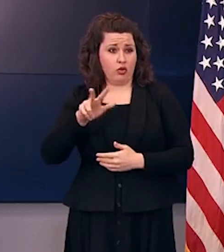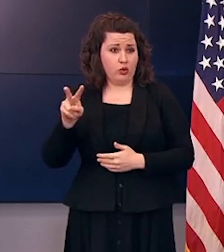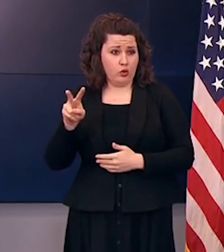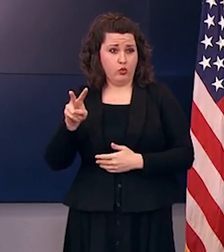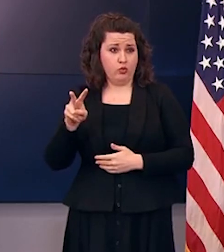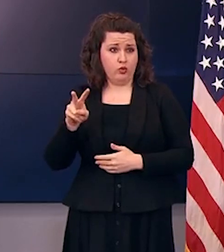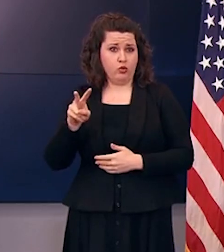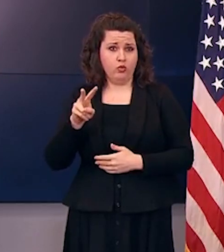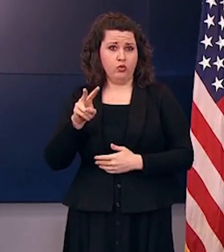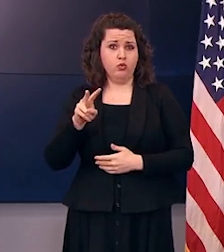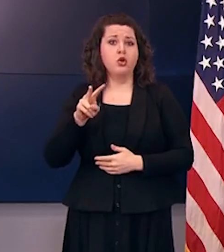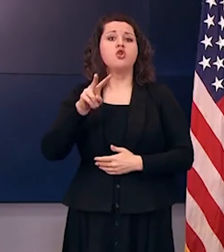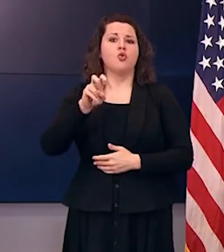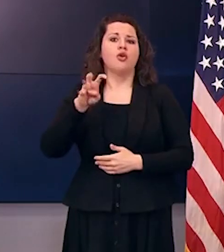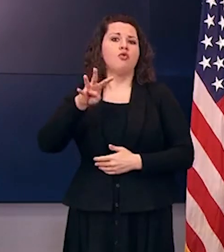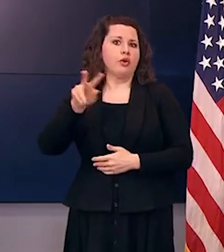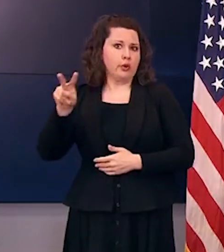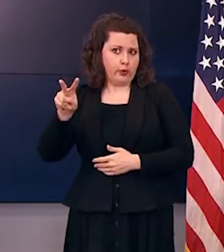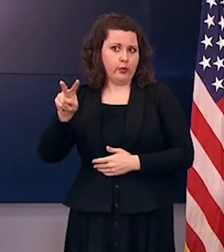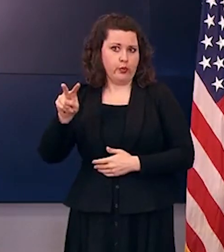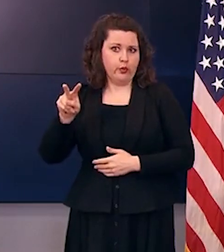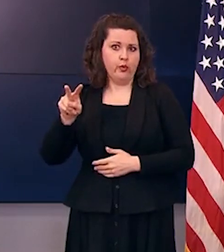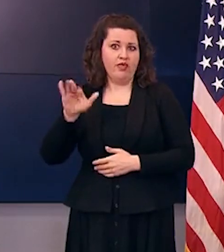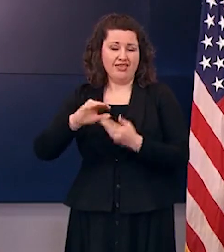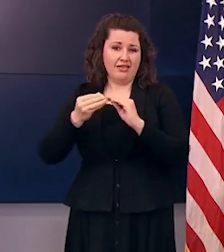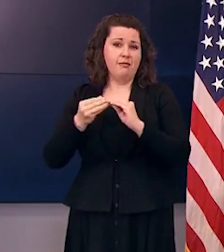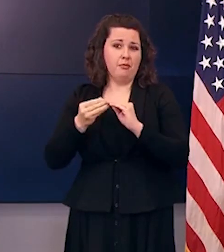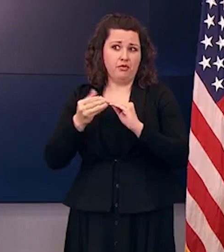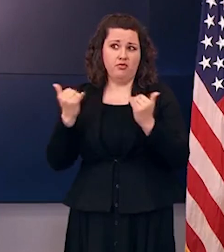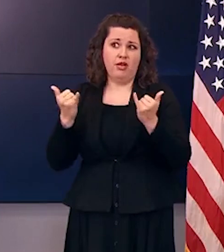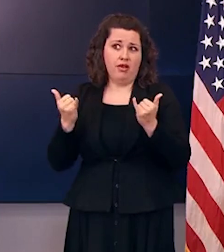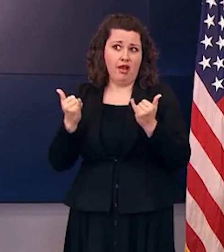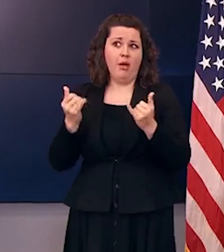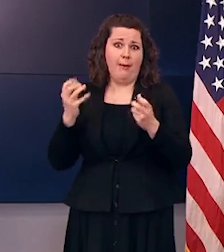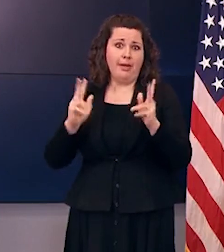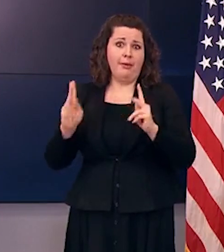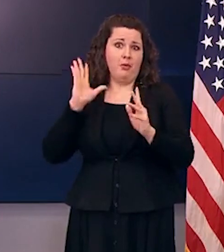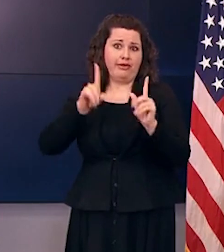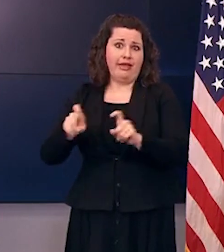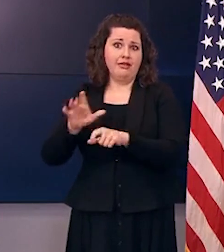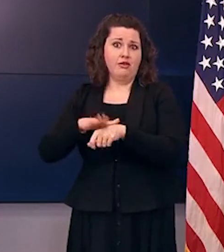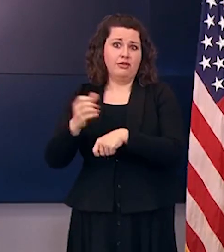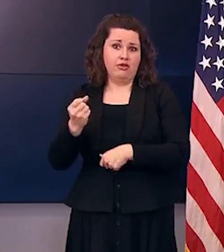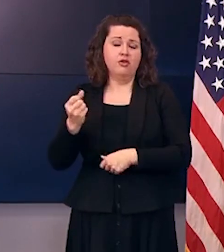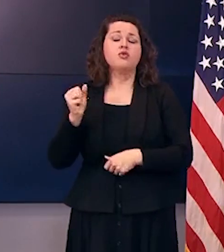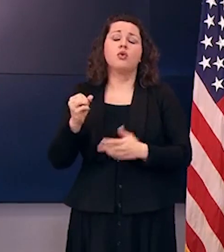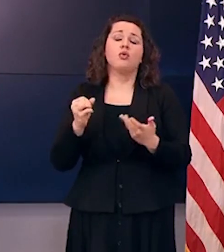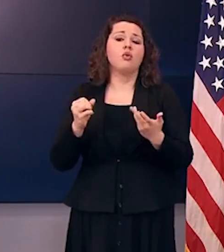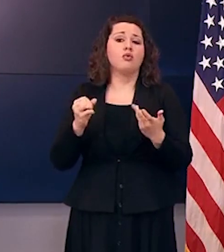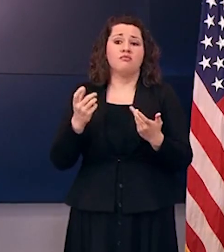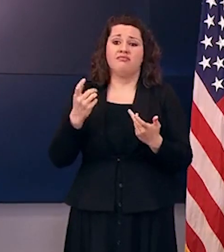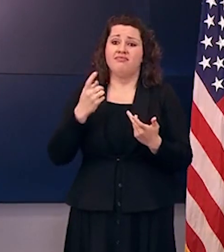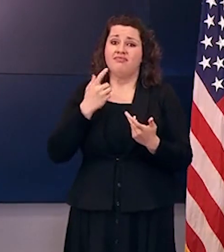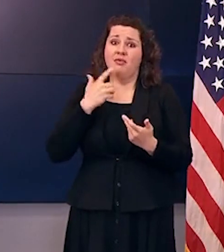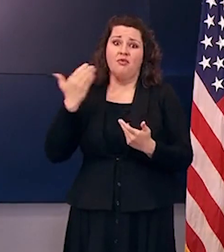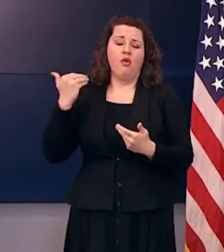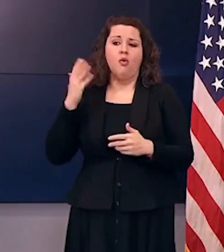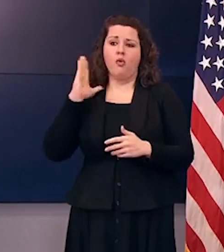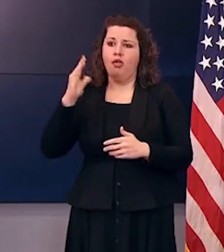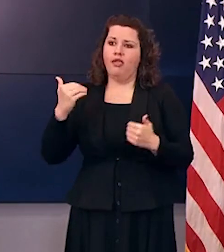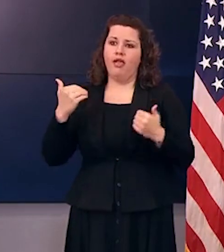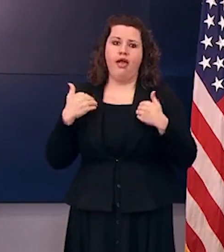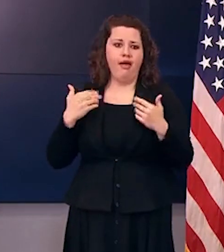232, 242 is the numbers that we're at right now. And so, as I've said earlier, I mean, we'll have the capacity